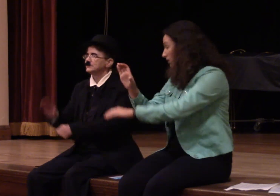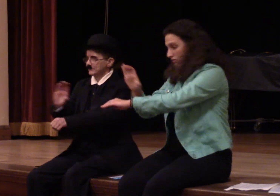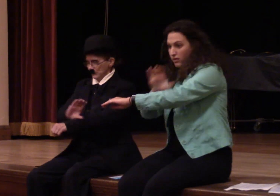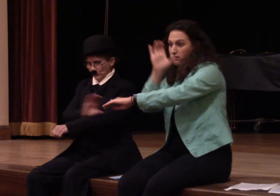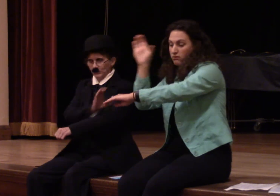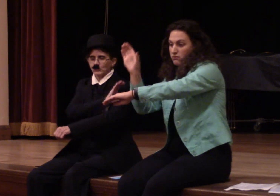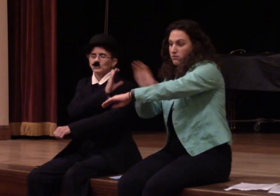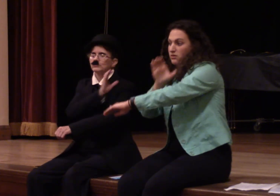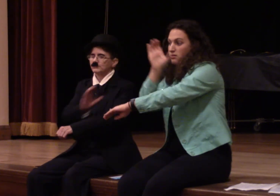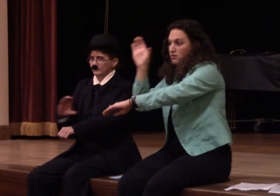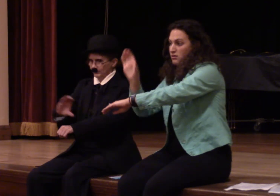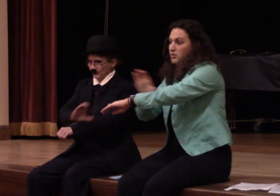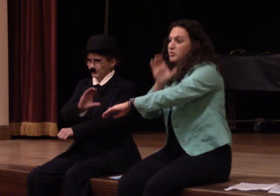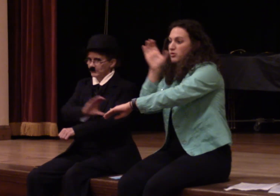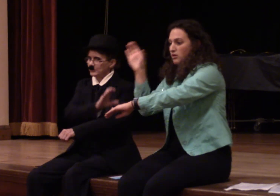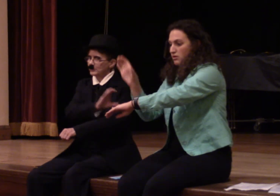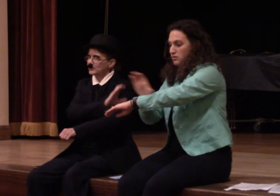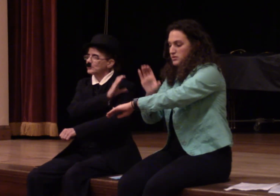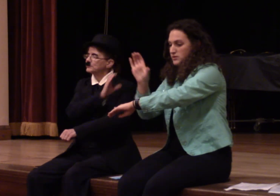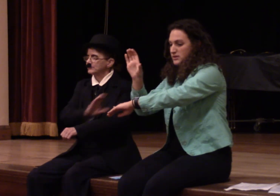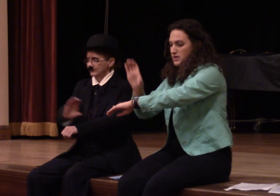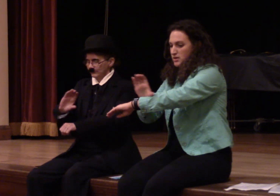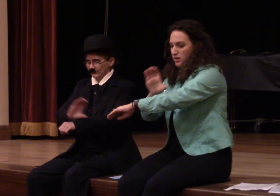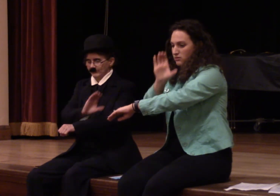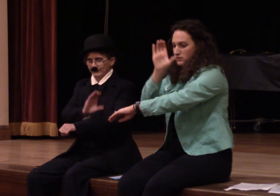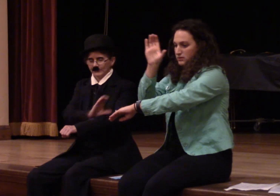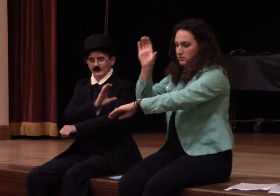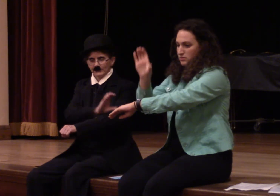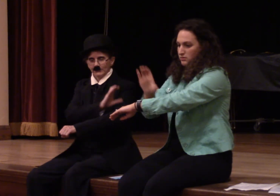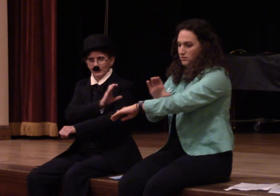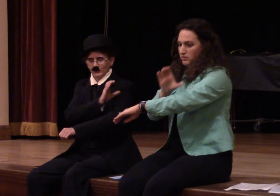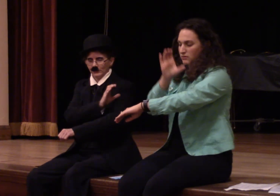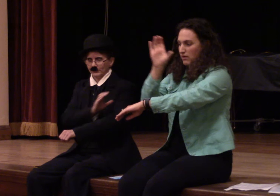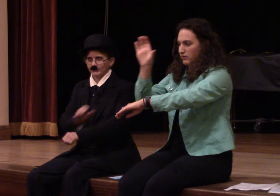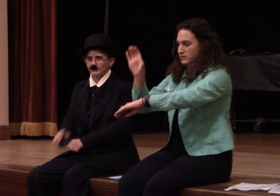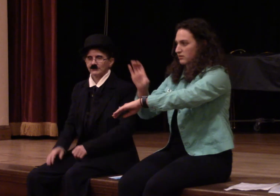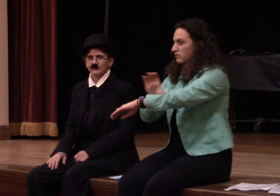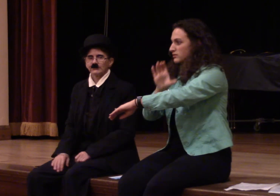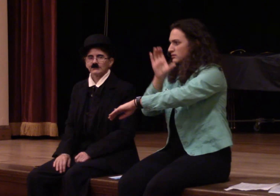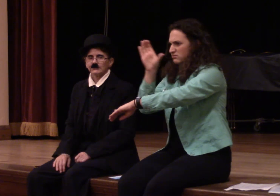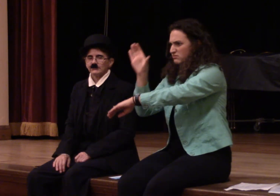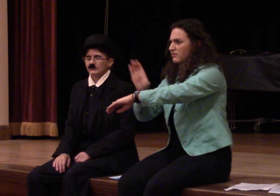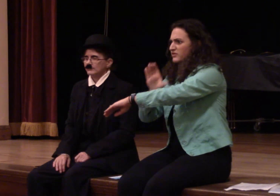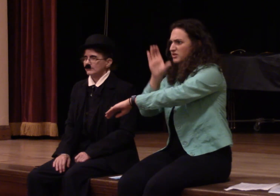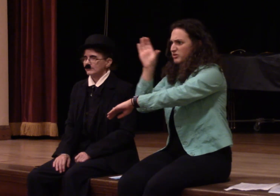okay. Computer, so it's a C and it goes round in circles for some reason.